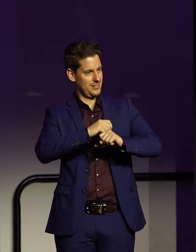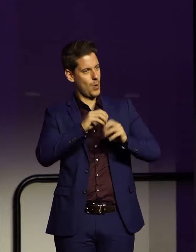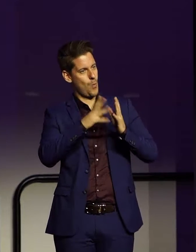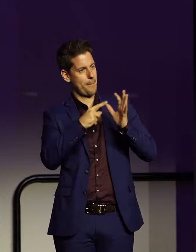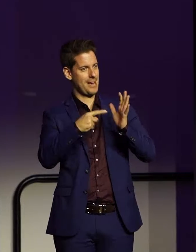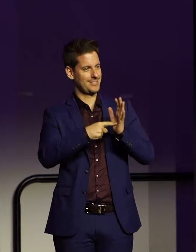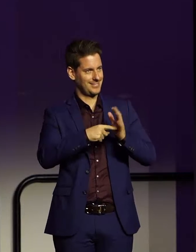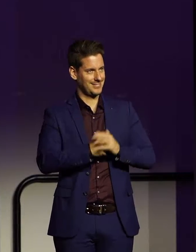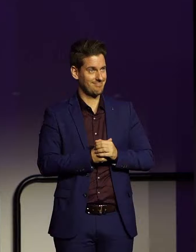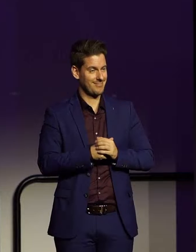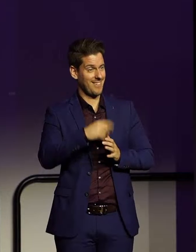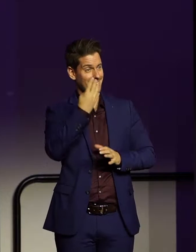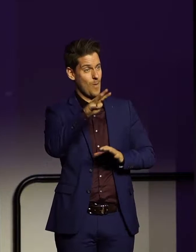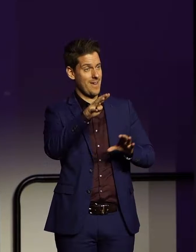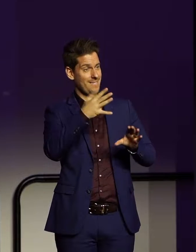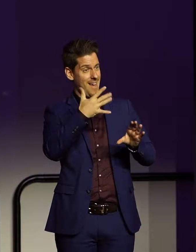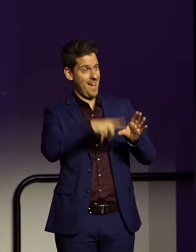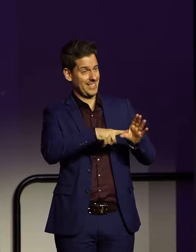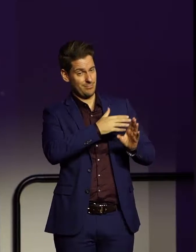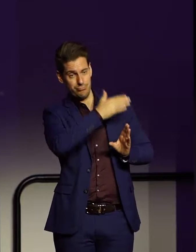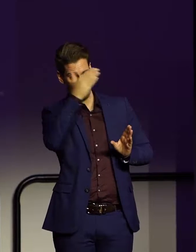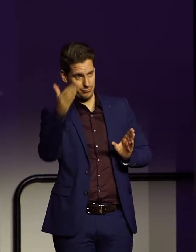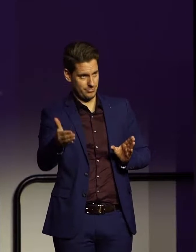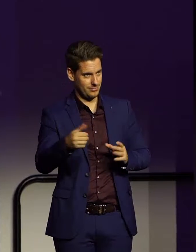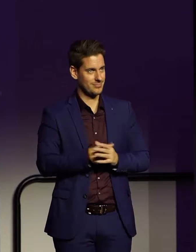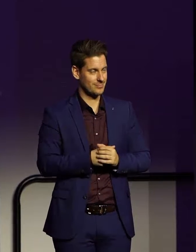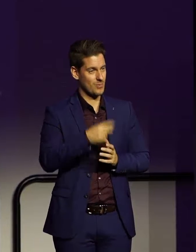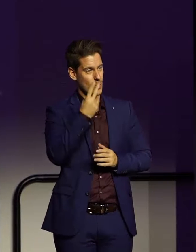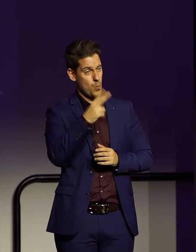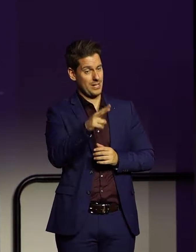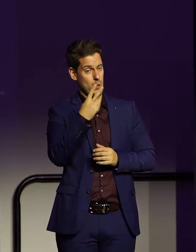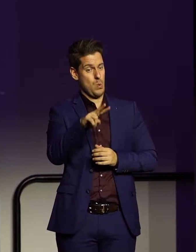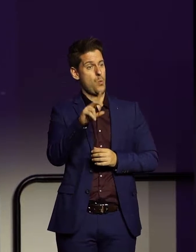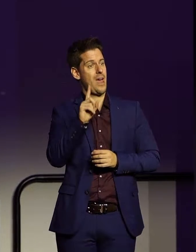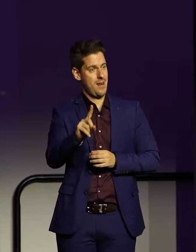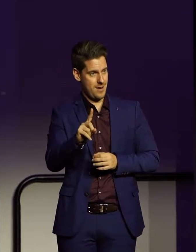Flash forward 45 years, and now it's 2021.